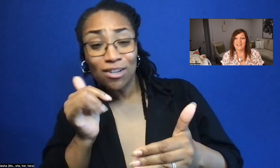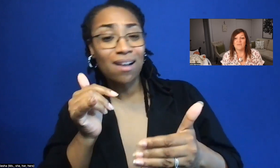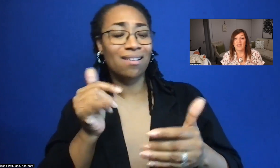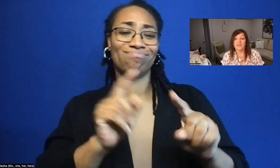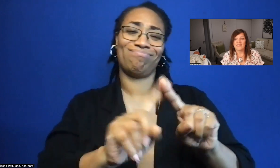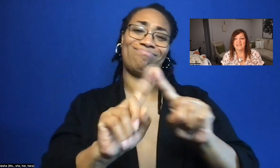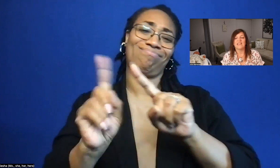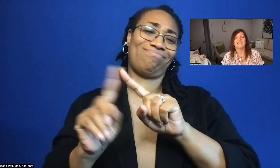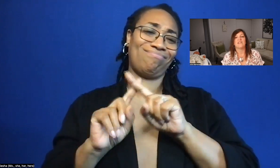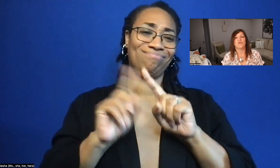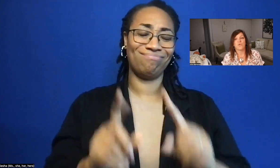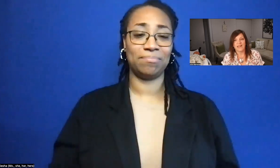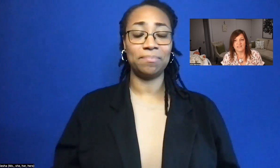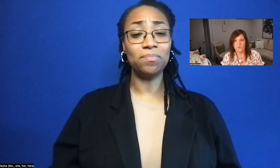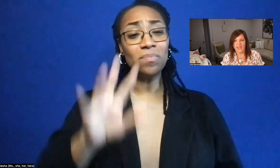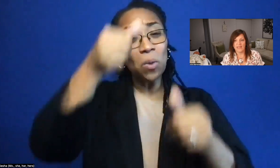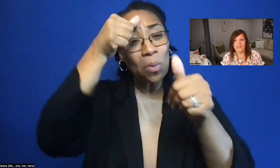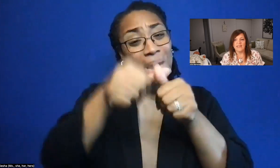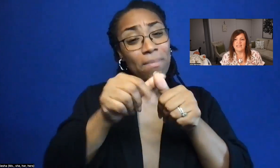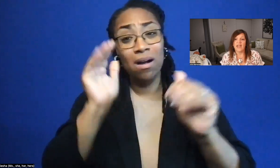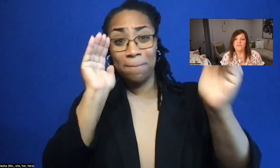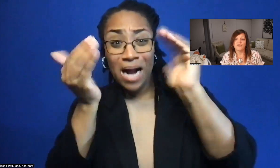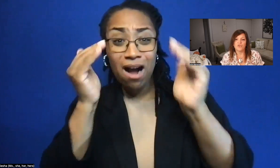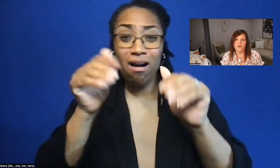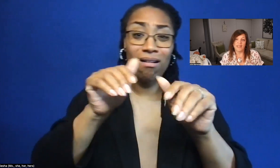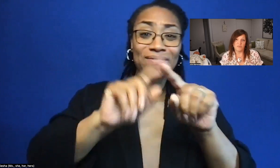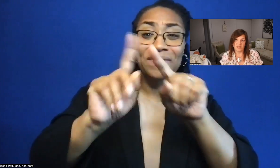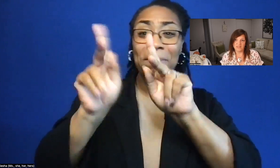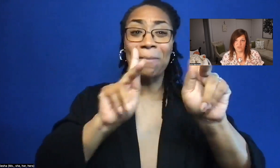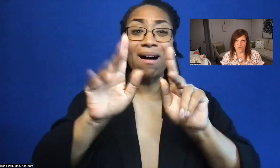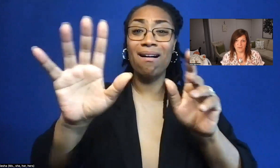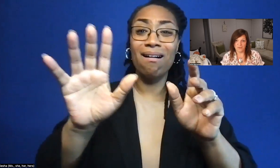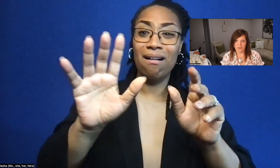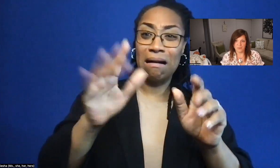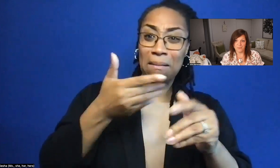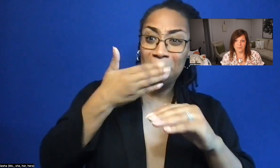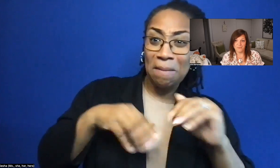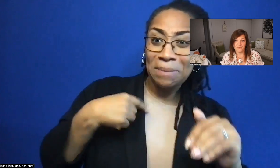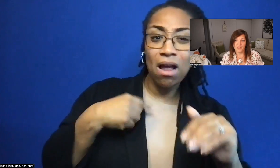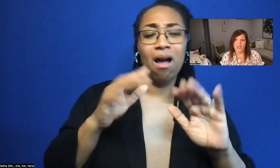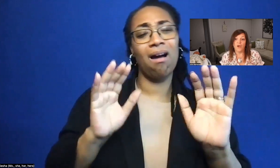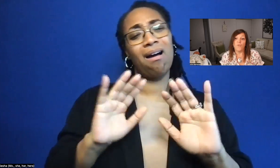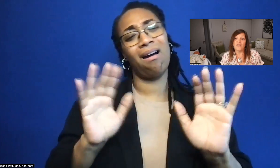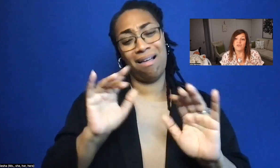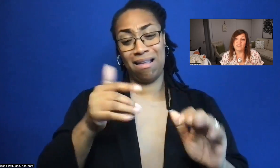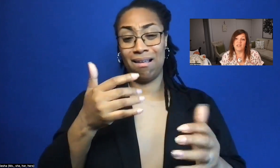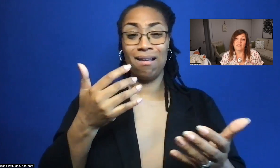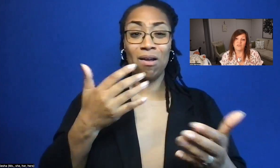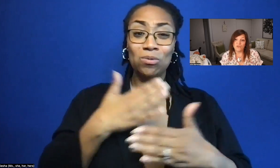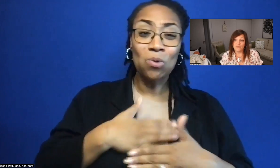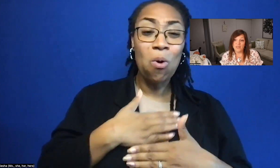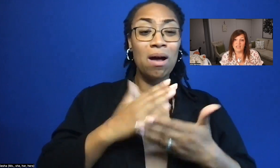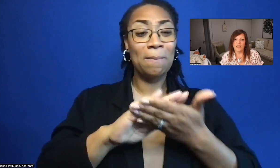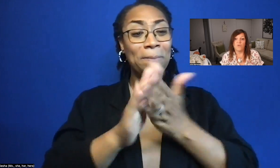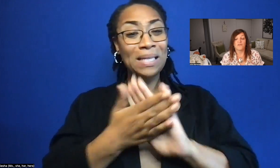that comparison is the greatest way to have your joy and peace stolen from you. What you see on